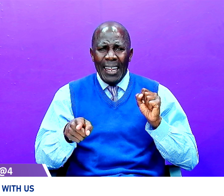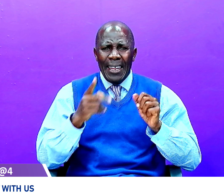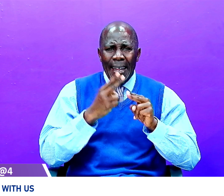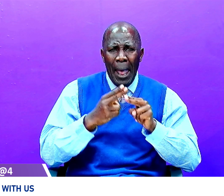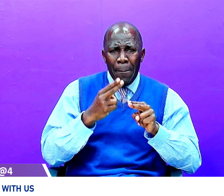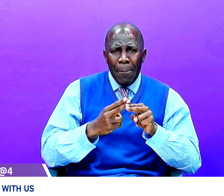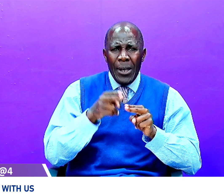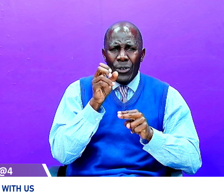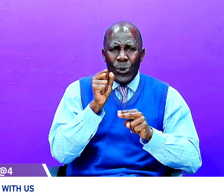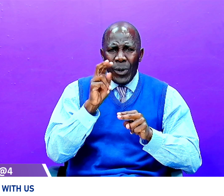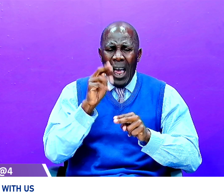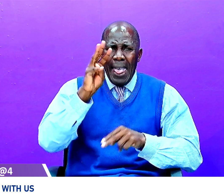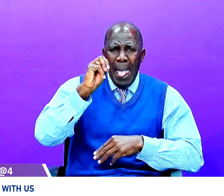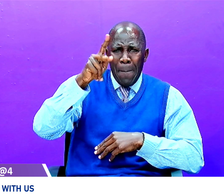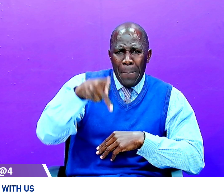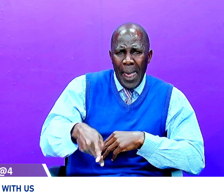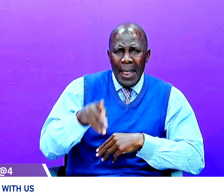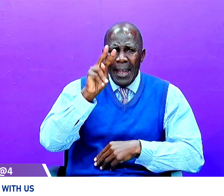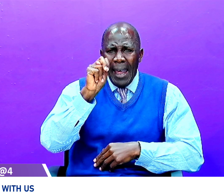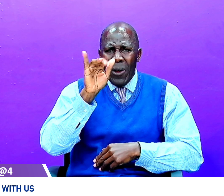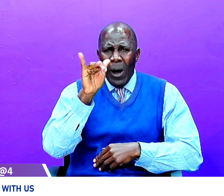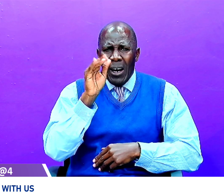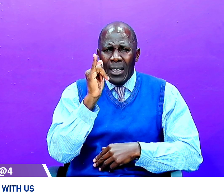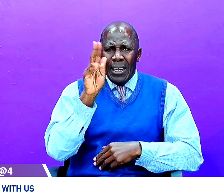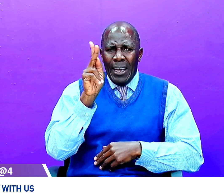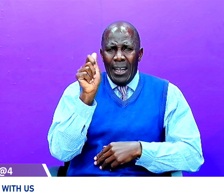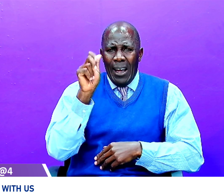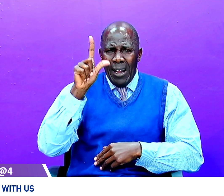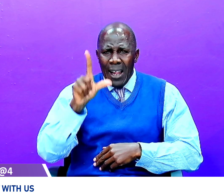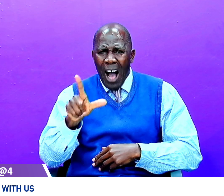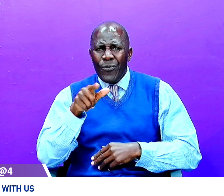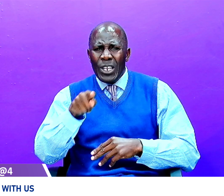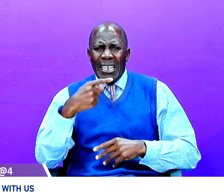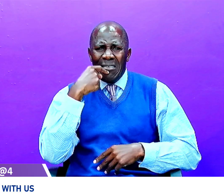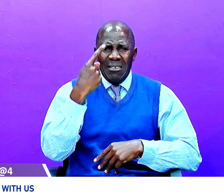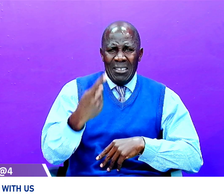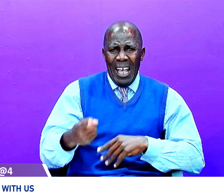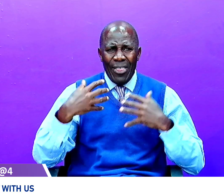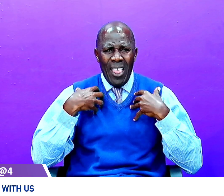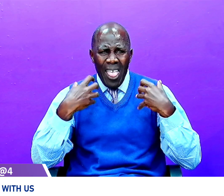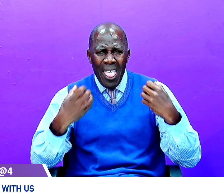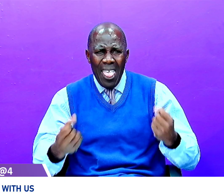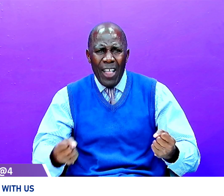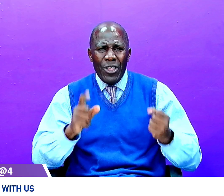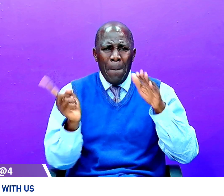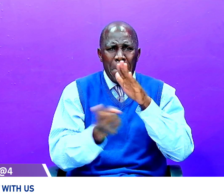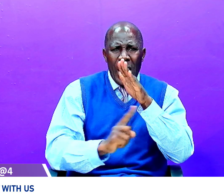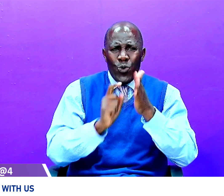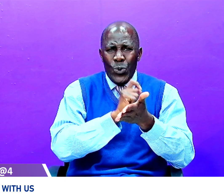The committee chairman and Seme MP James Nyikal told Health Cabinet Secretary